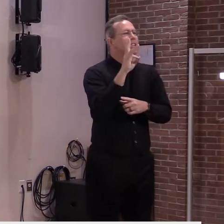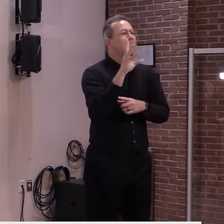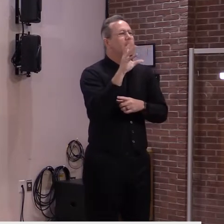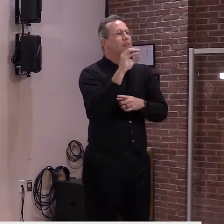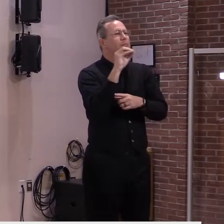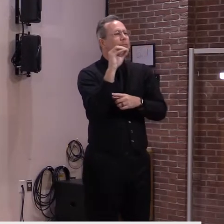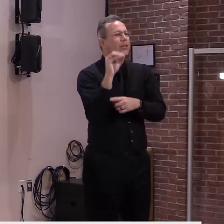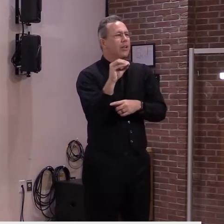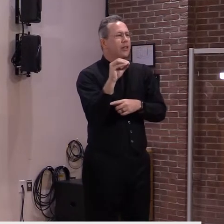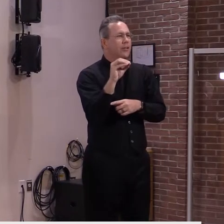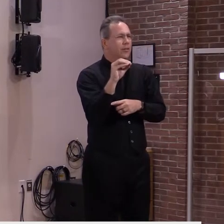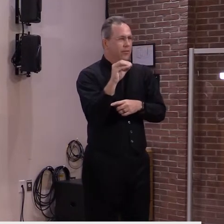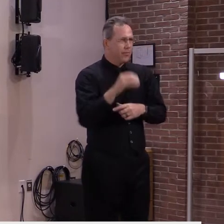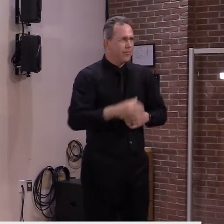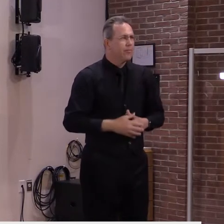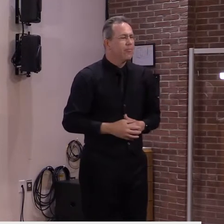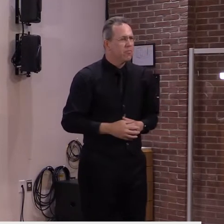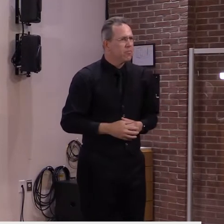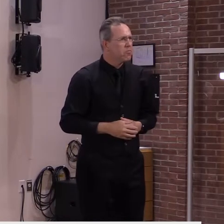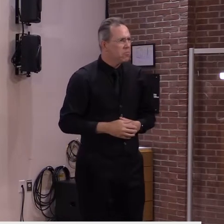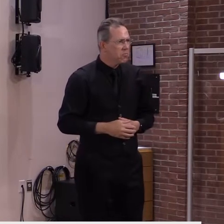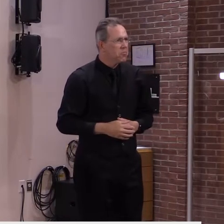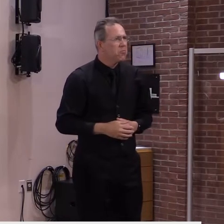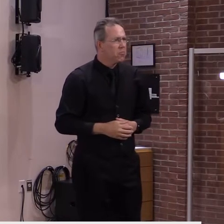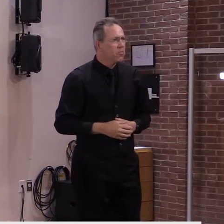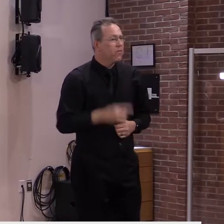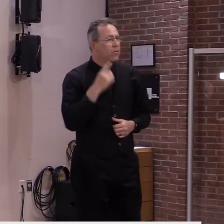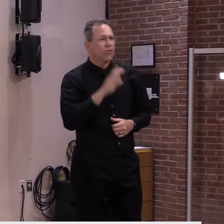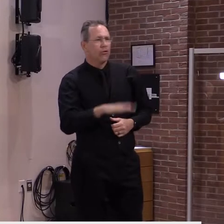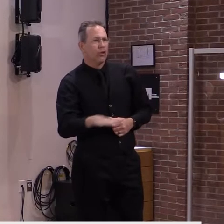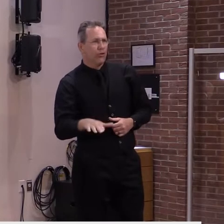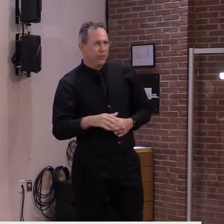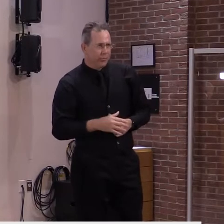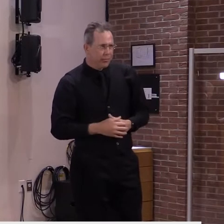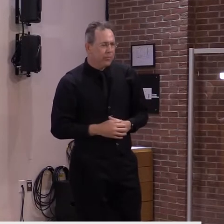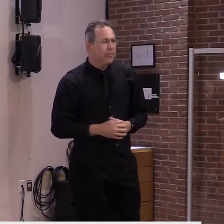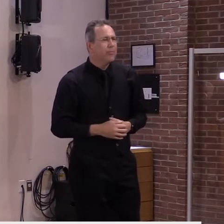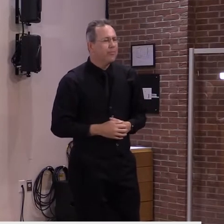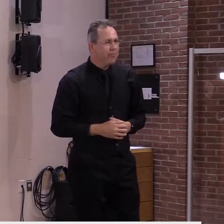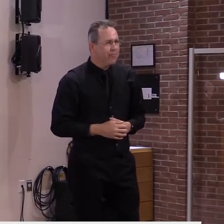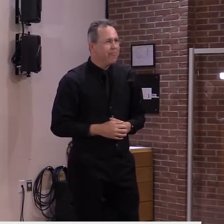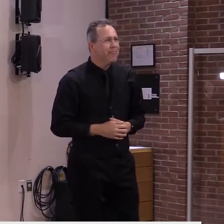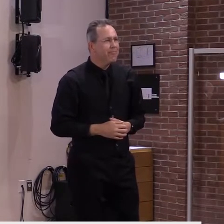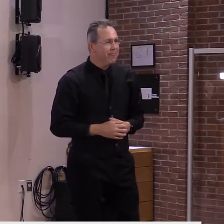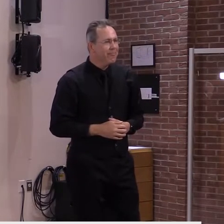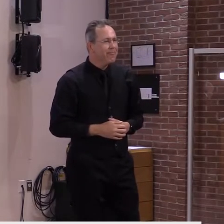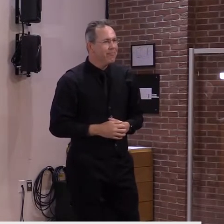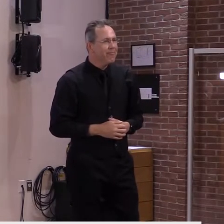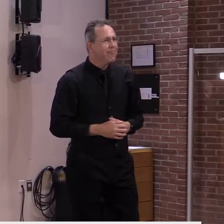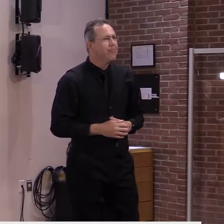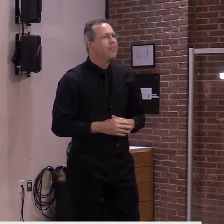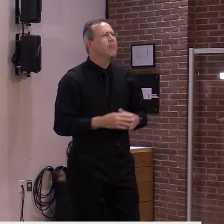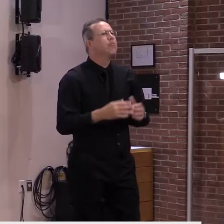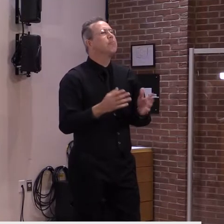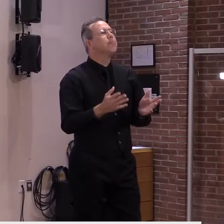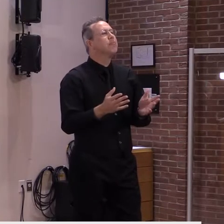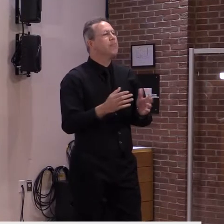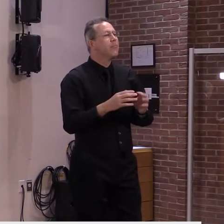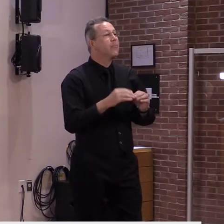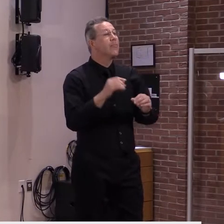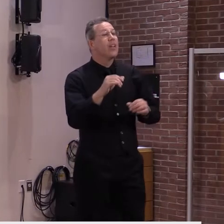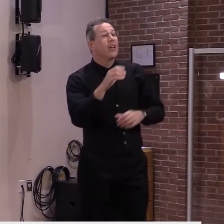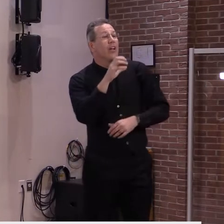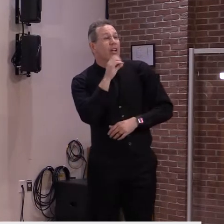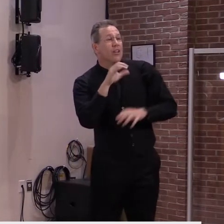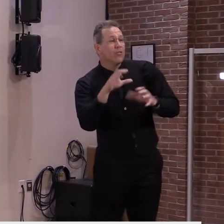65.2%. For those who have yet to be vaccinated, particularly those between the ages of 12 and